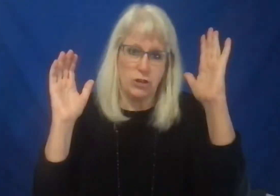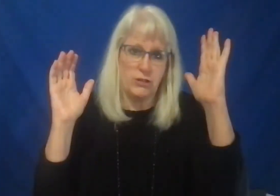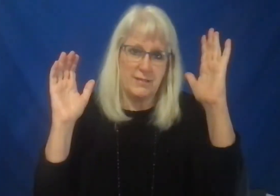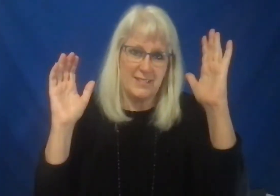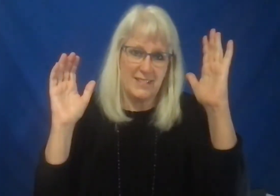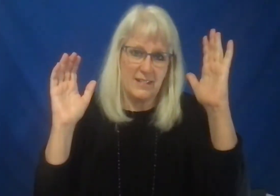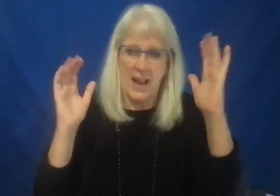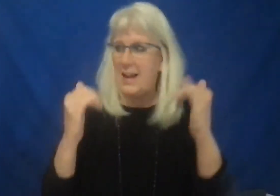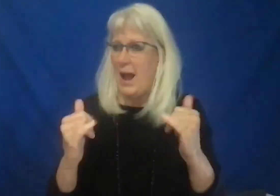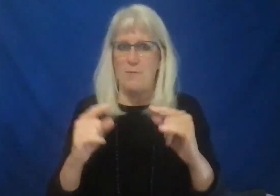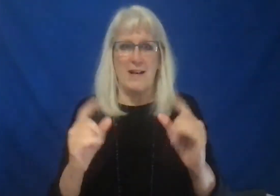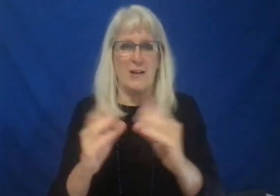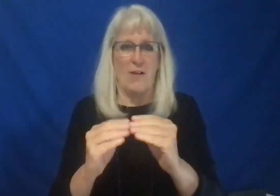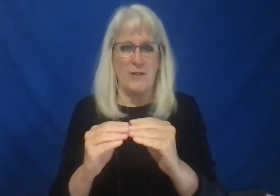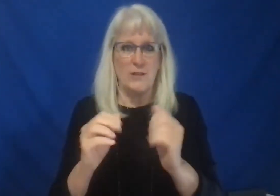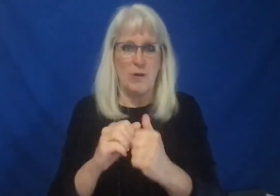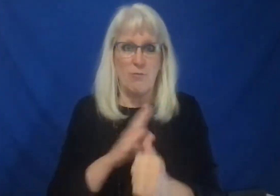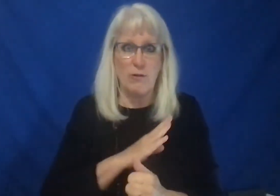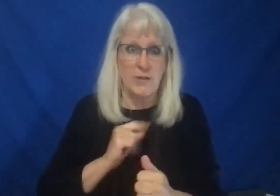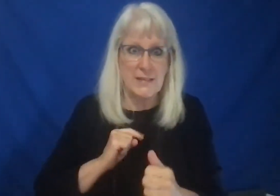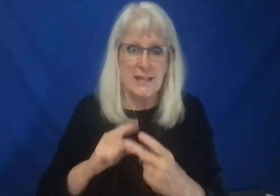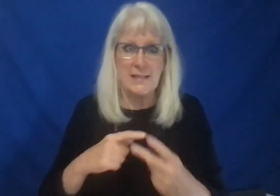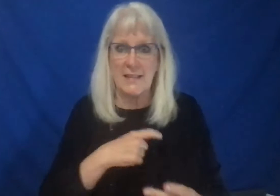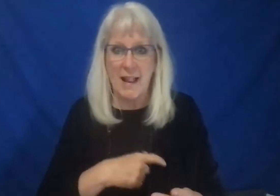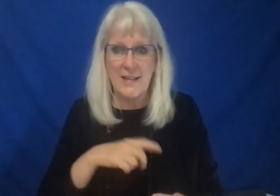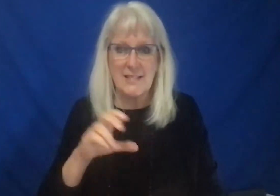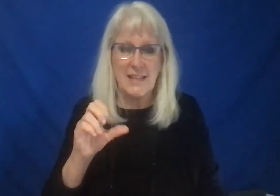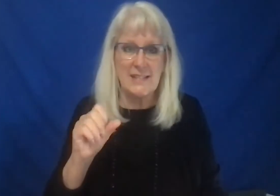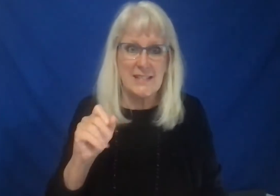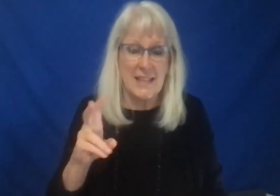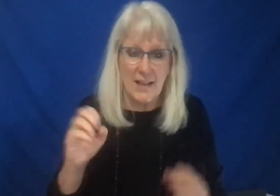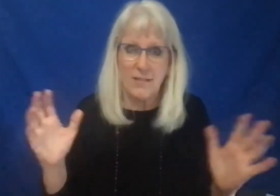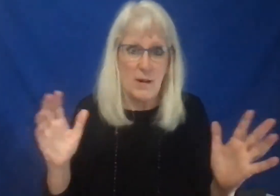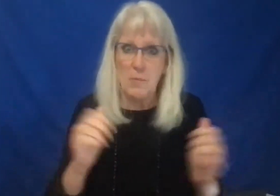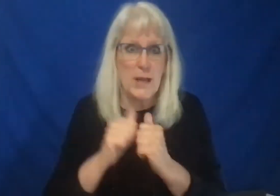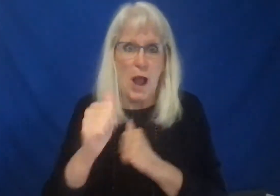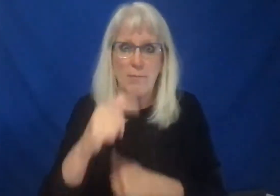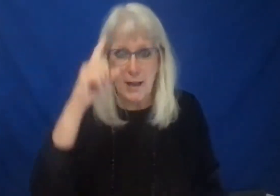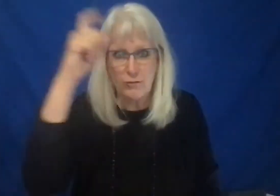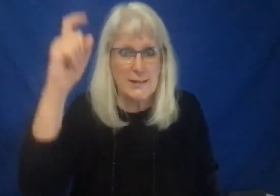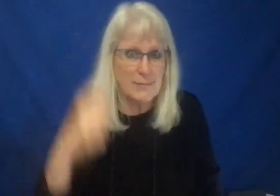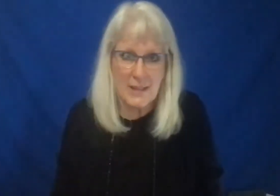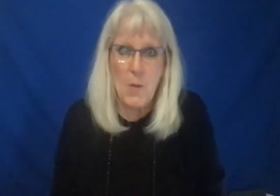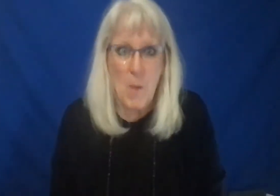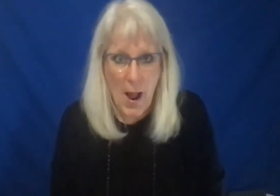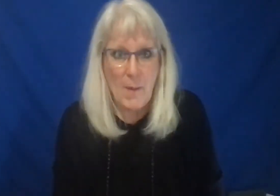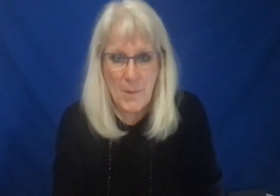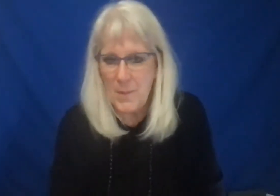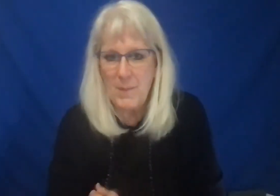a conference with trustees and delegates and Steve is just really beyond my wildest imagination. And I